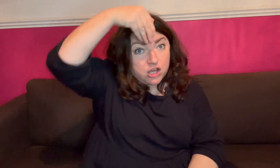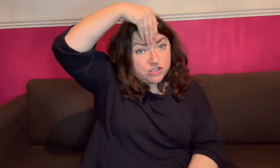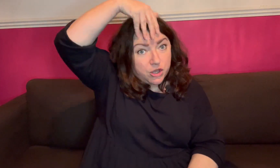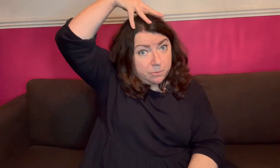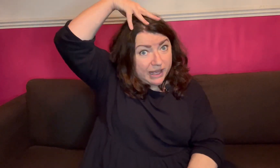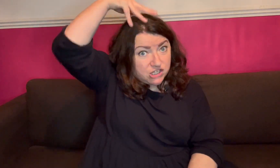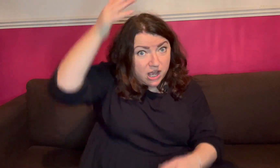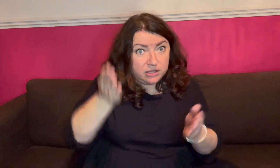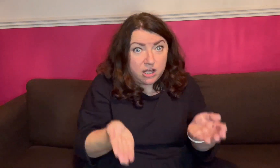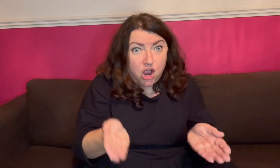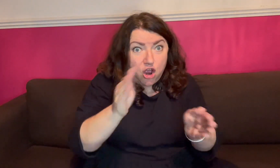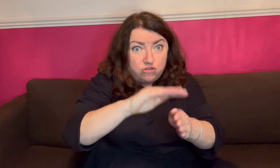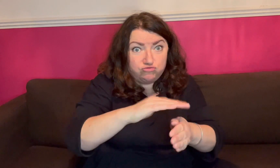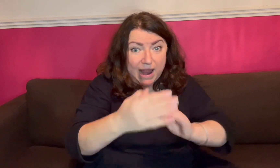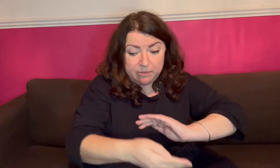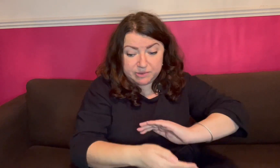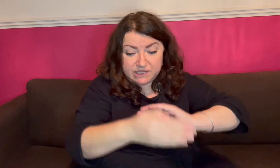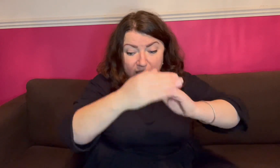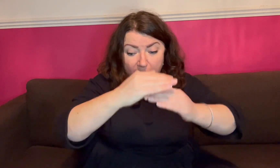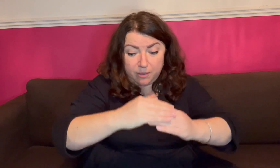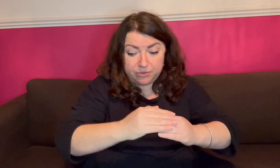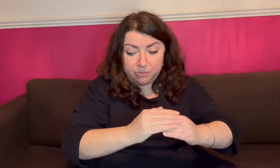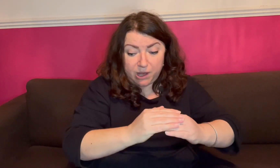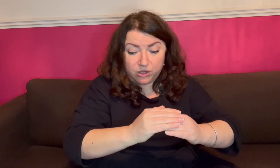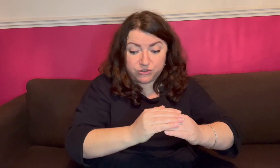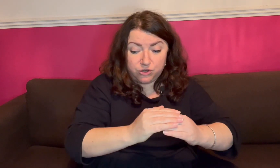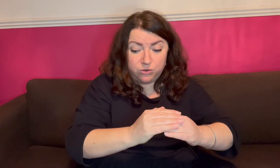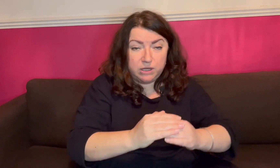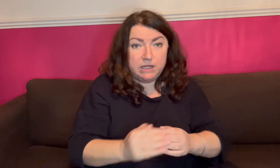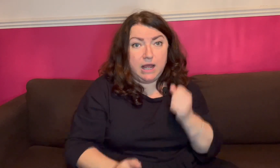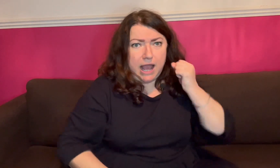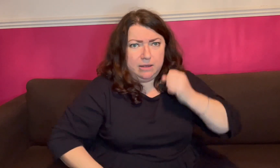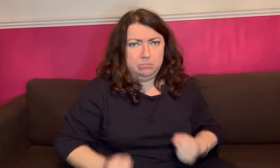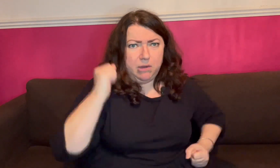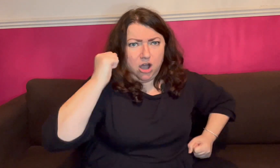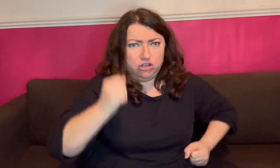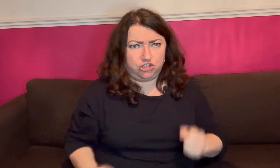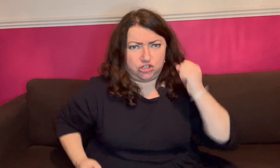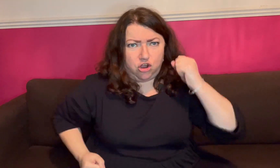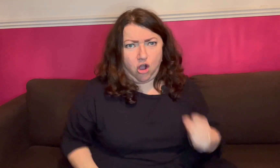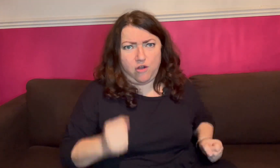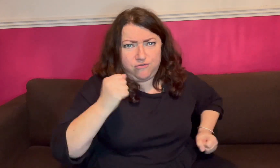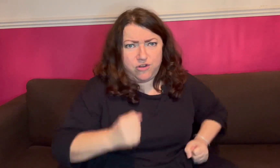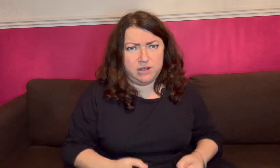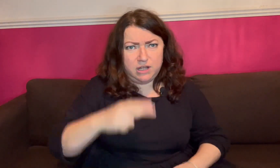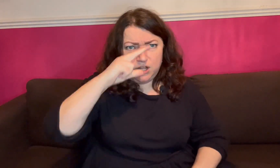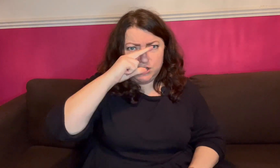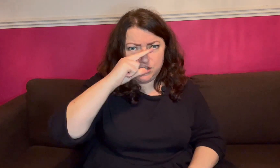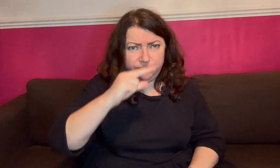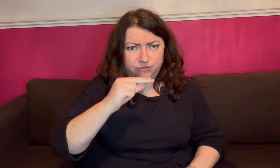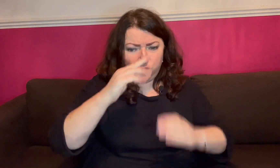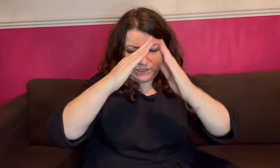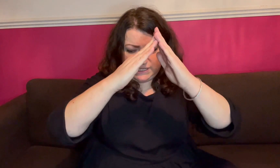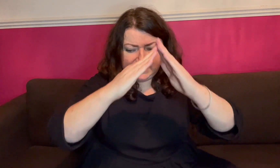So Badger wrapped up the parcel and marched off to Fox's